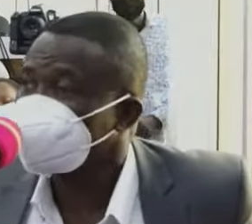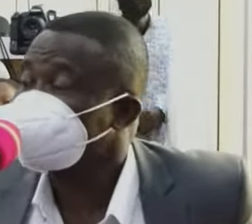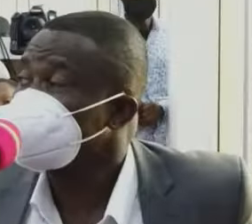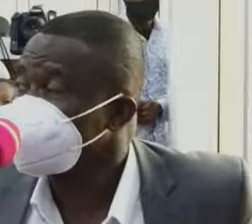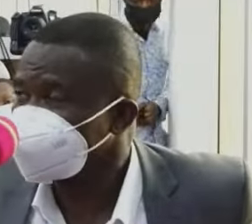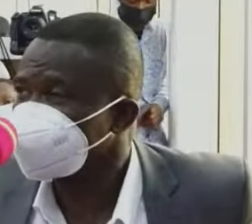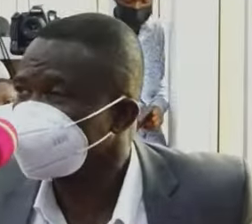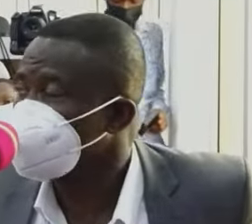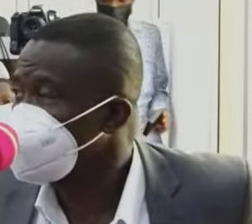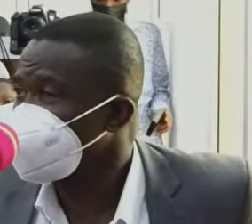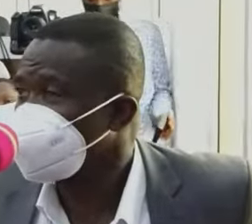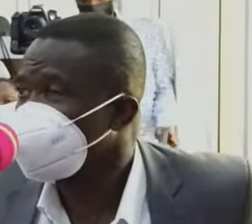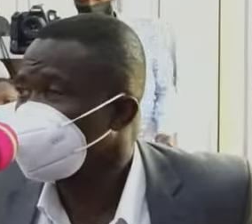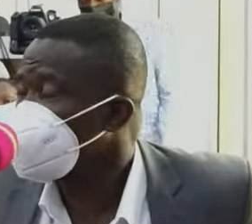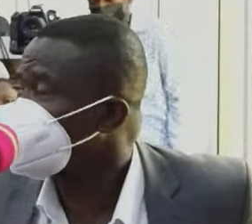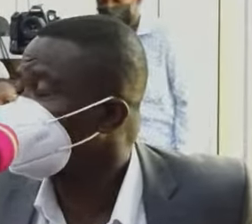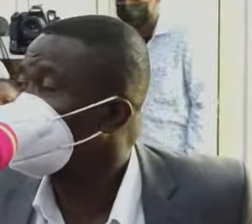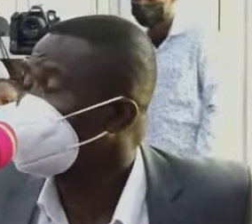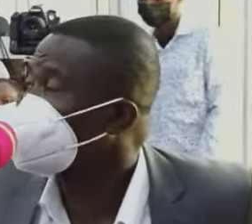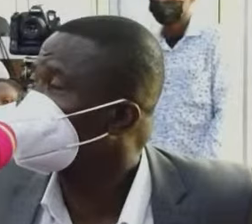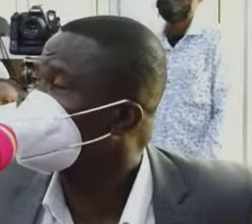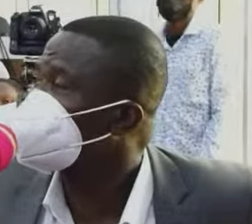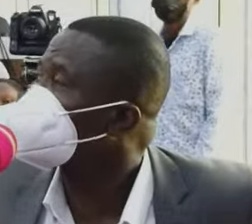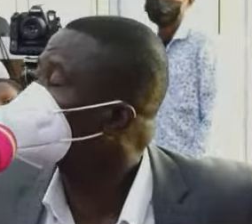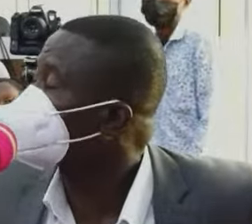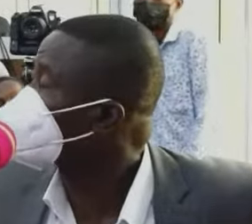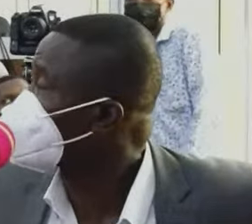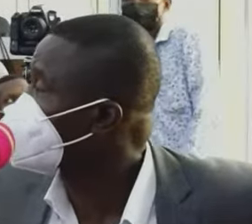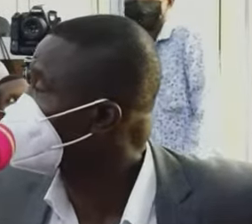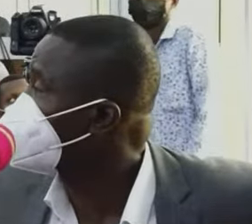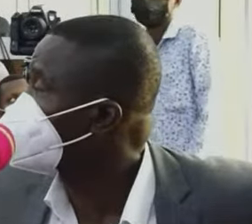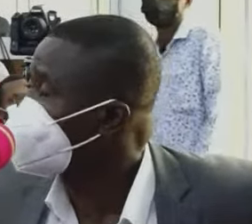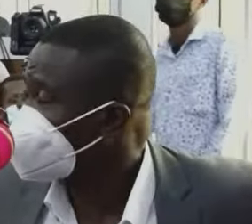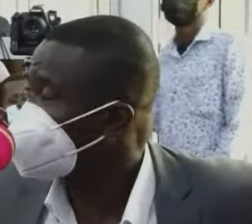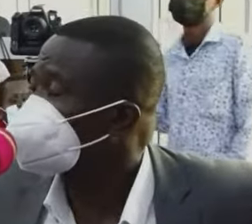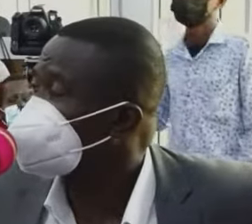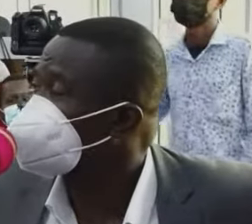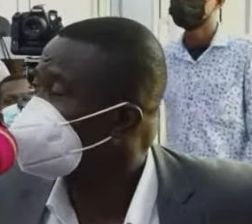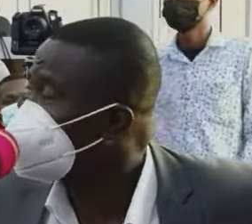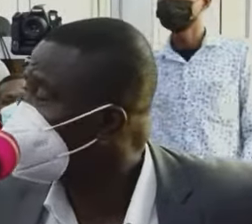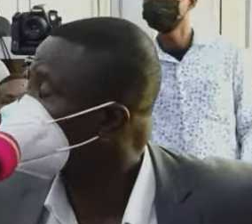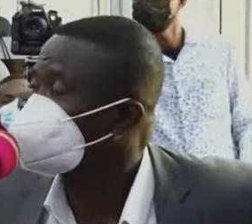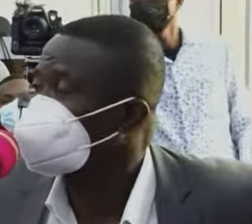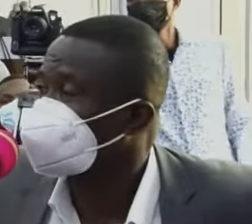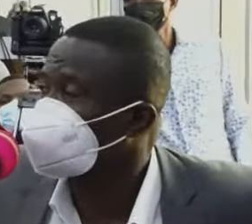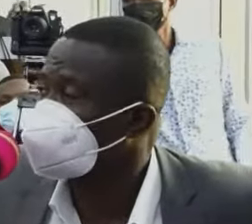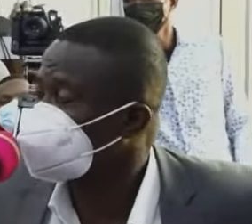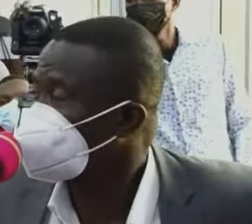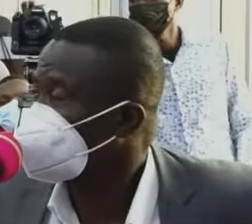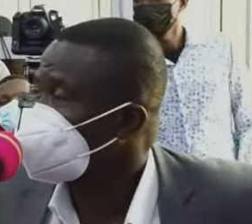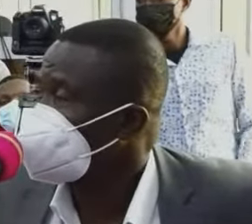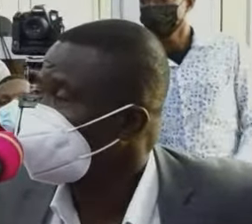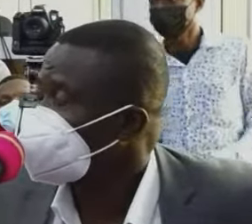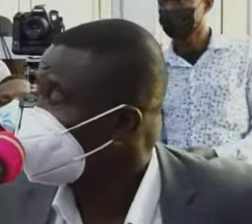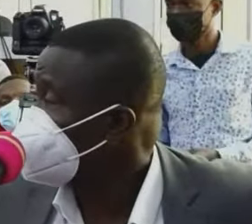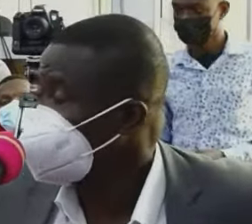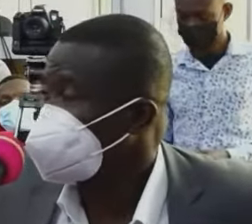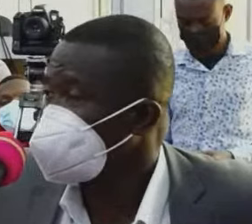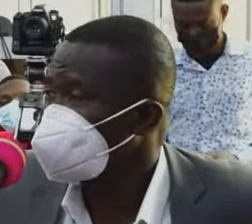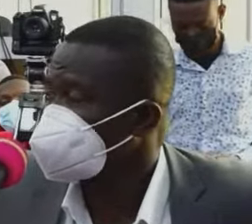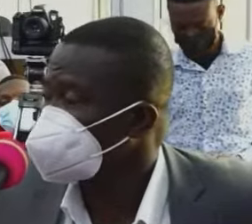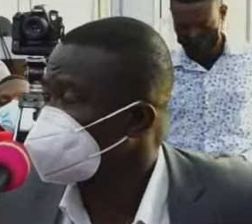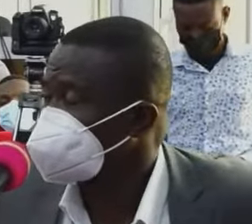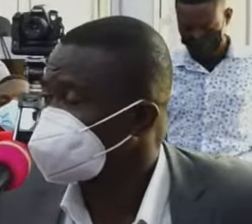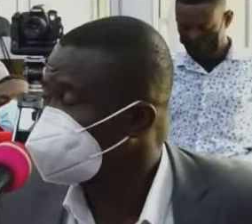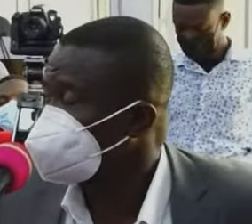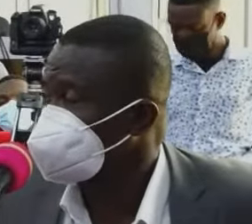where somebody inhaled ammonia while they were working in a fishing vessel that had come for discharge of fish. And the